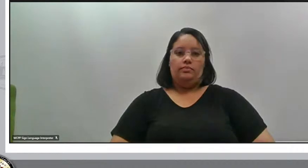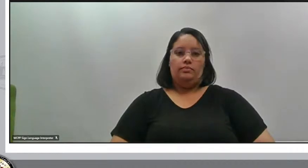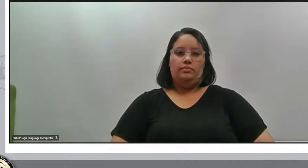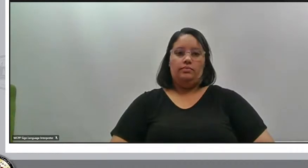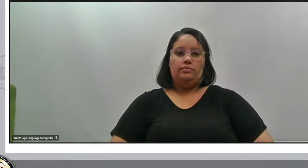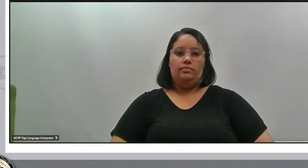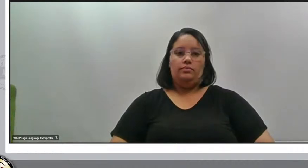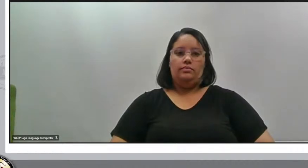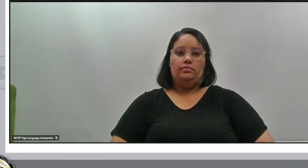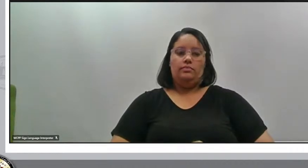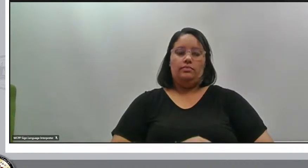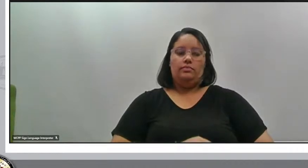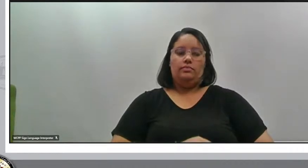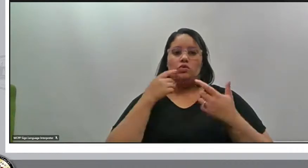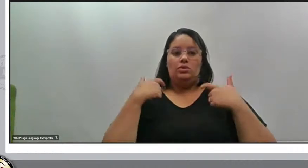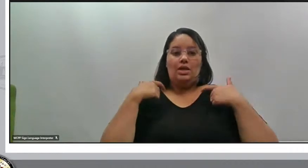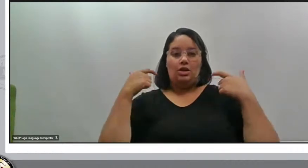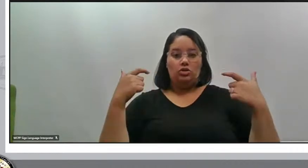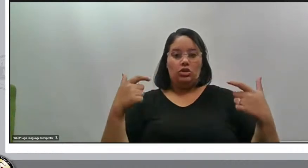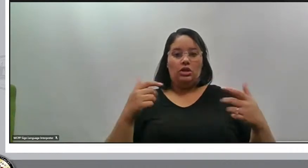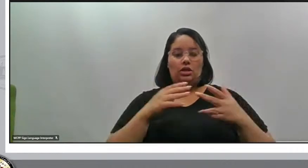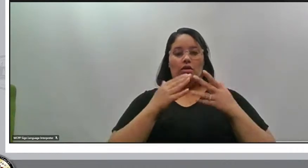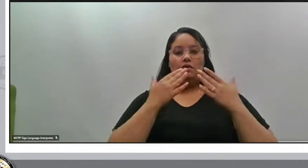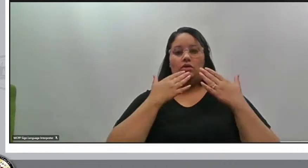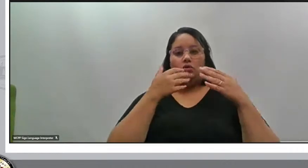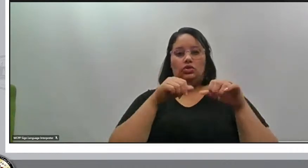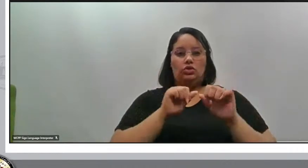Thank you, Secretary. Thank you, Chair, if I may.